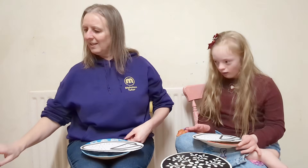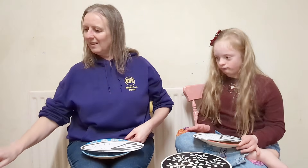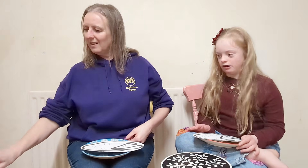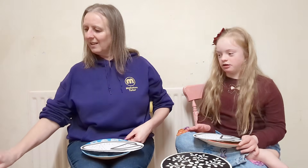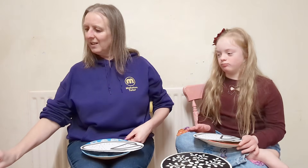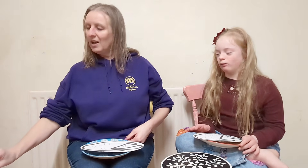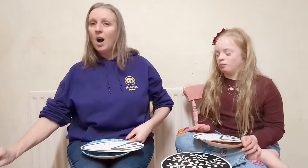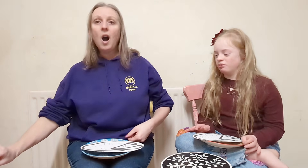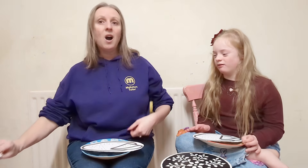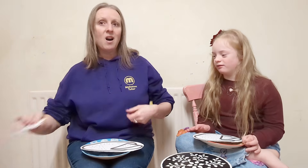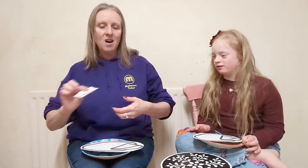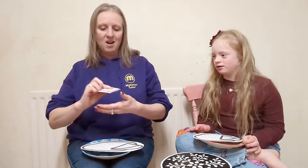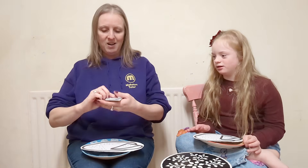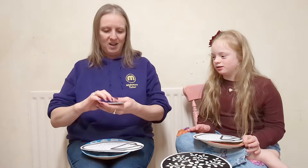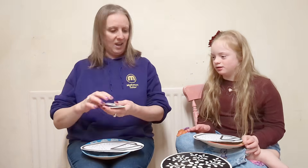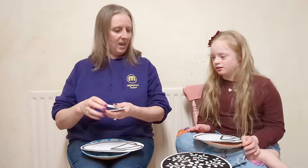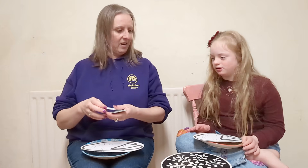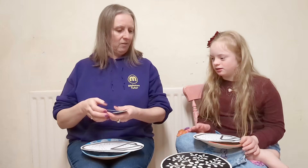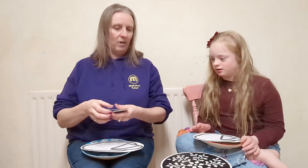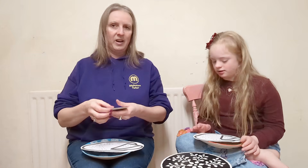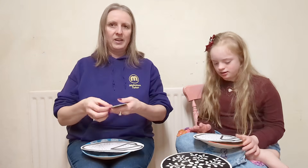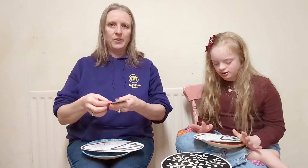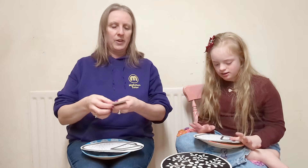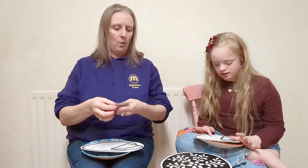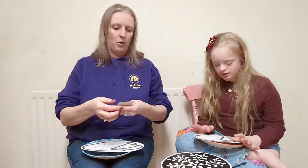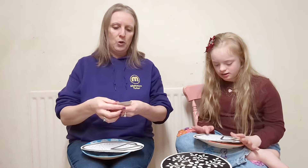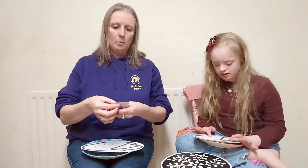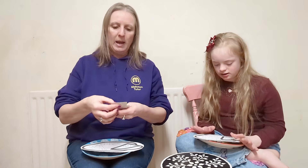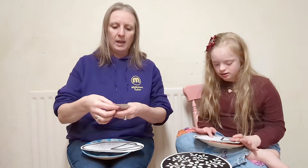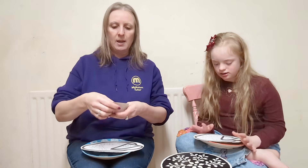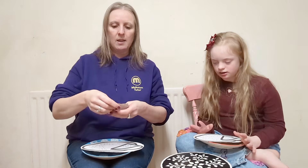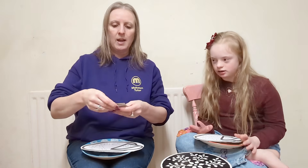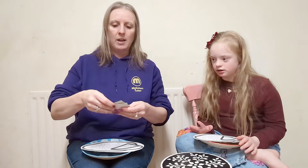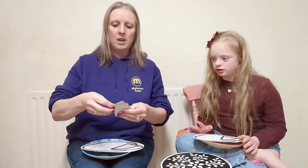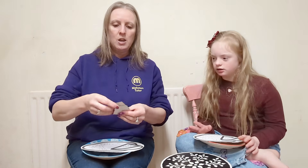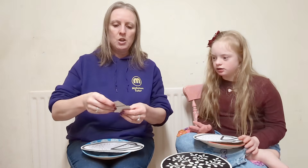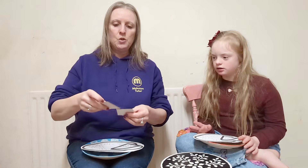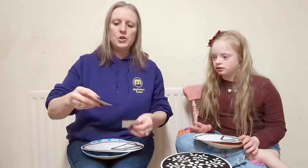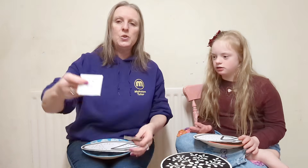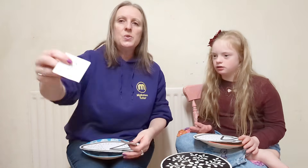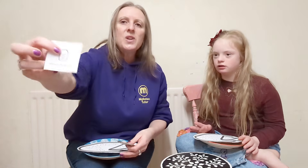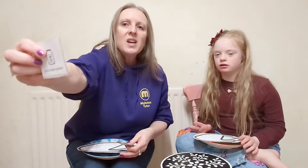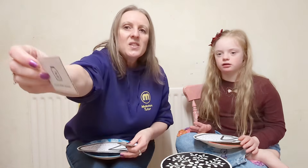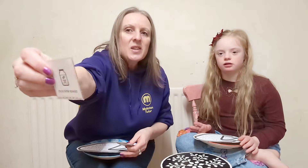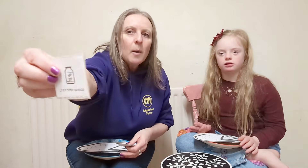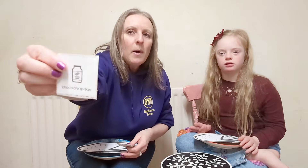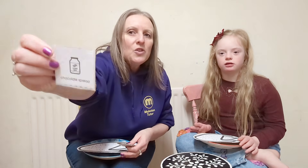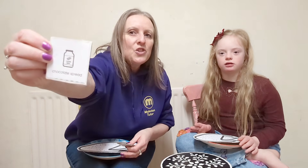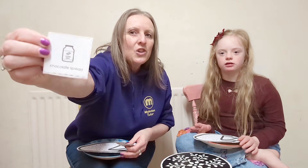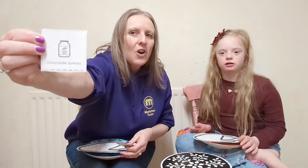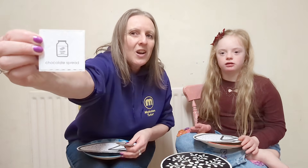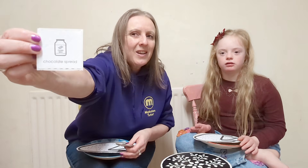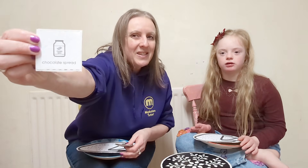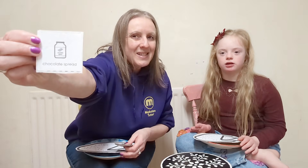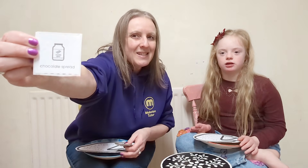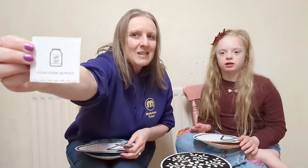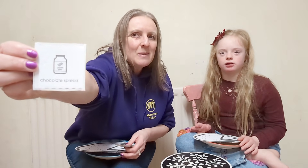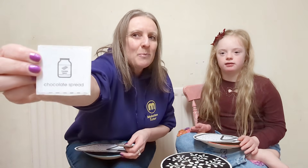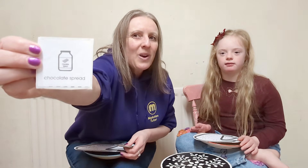chocolate one. Ah, okay, right. So on your pancake then, you choose some chocolate